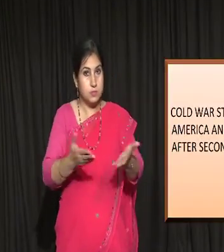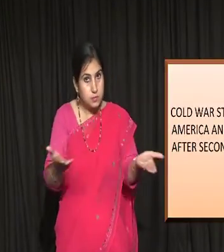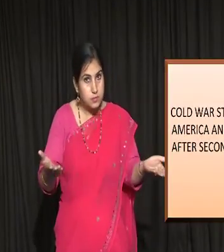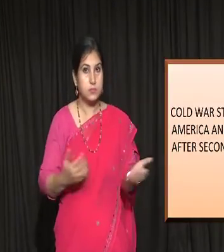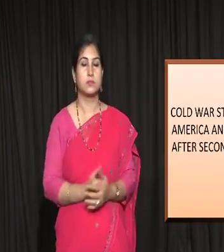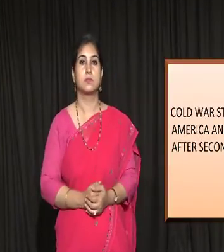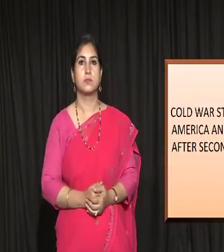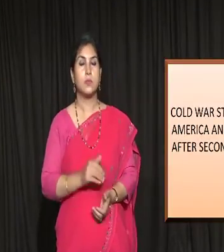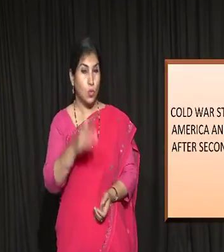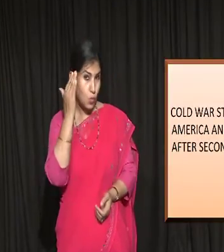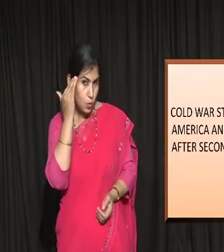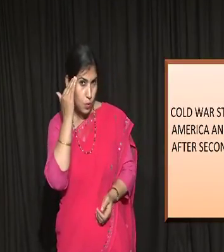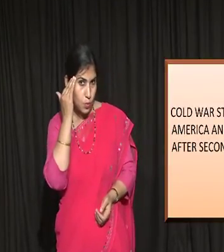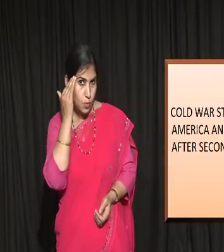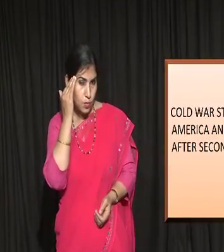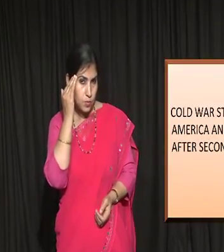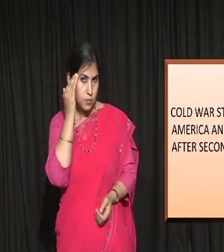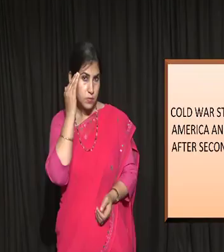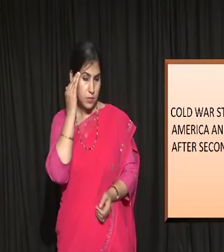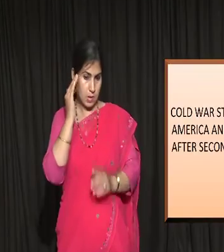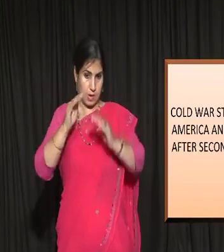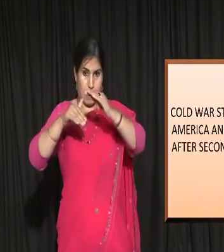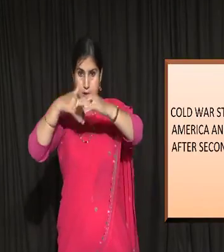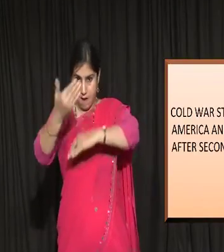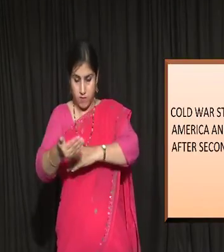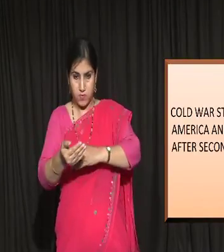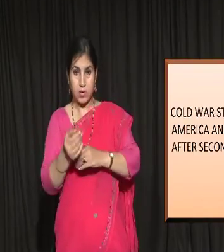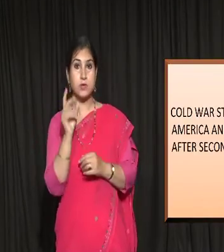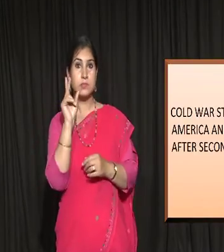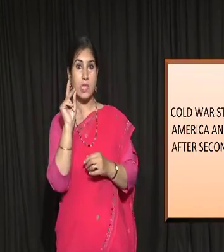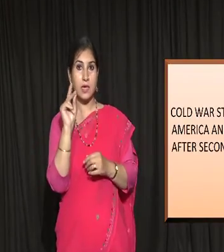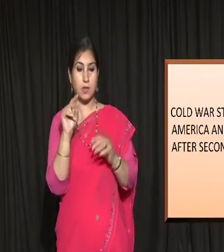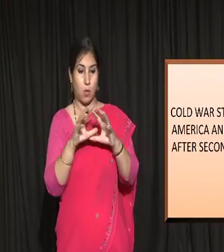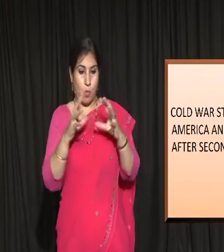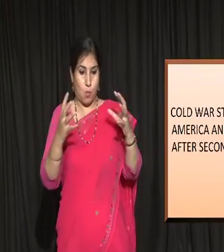Learners, do you know that after the Second World War,